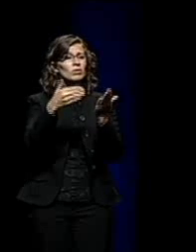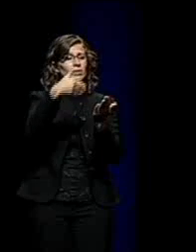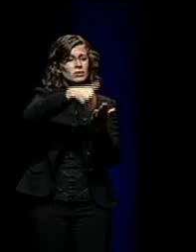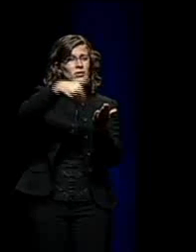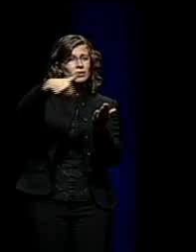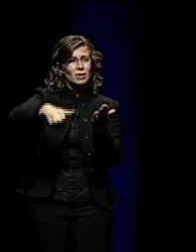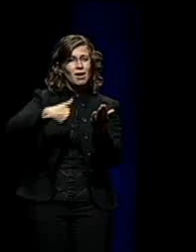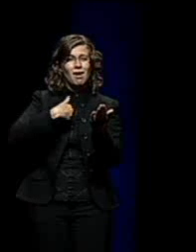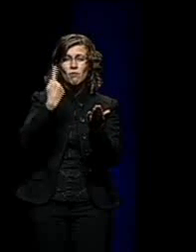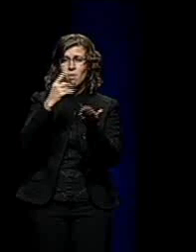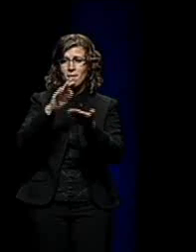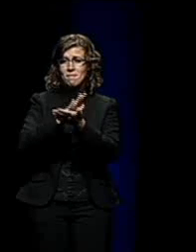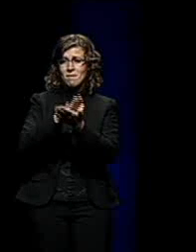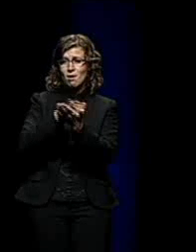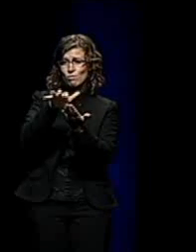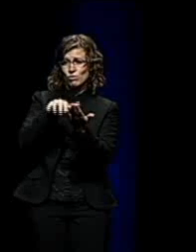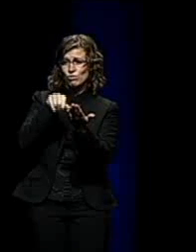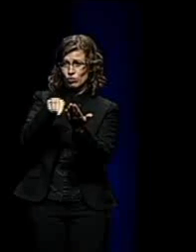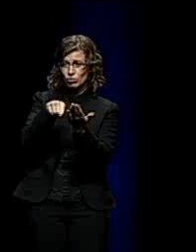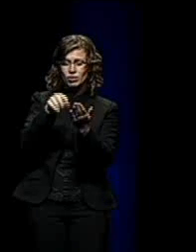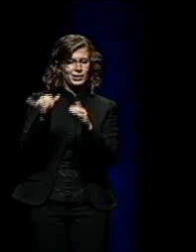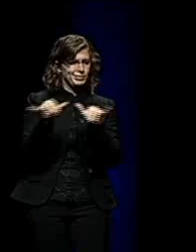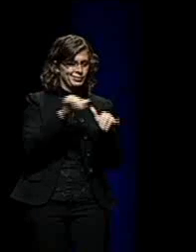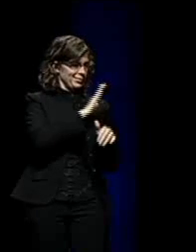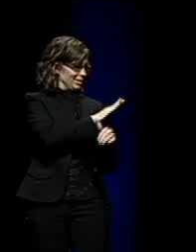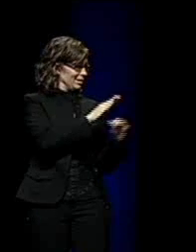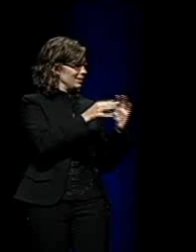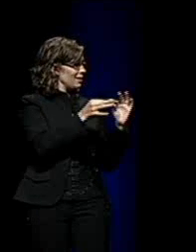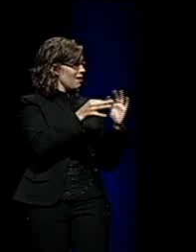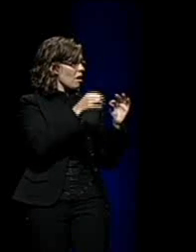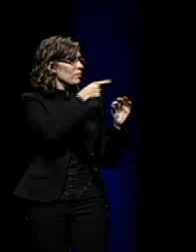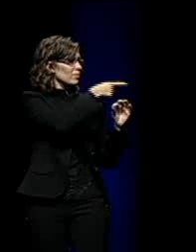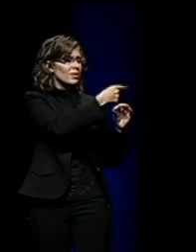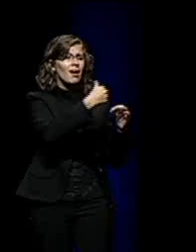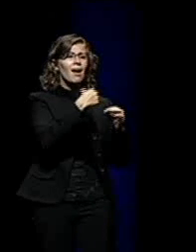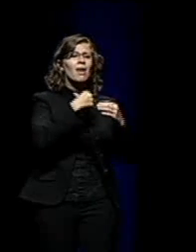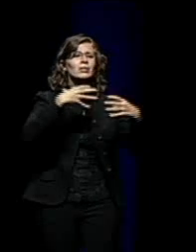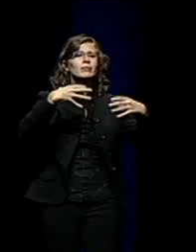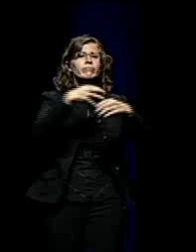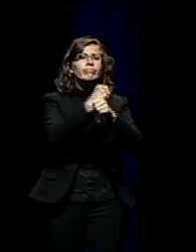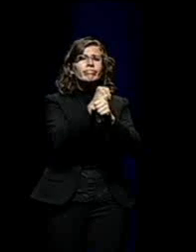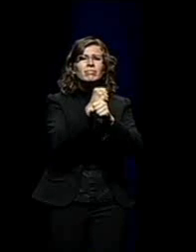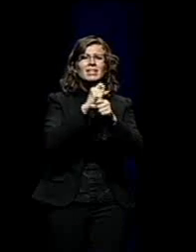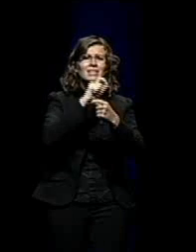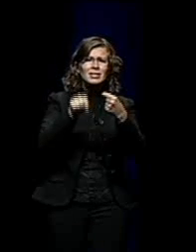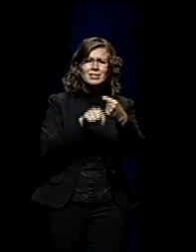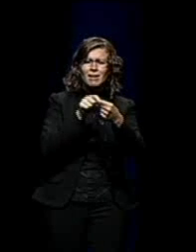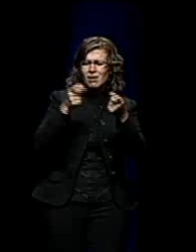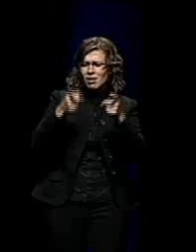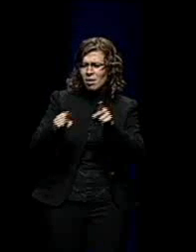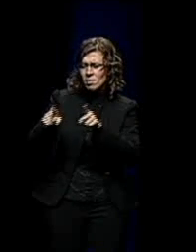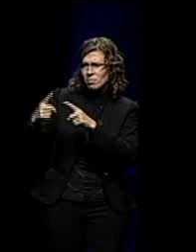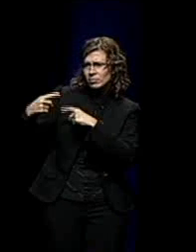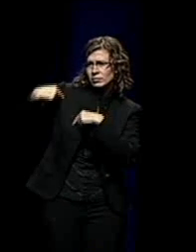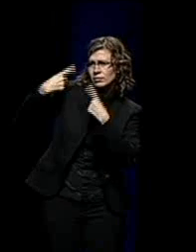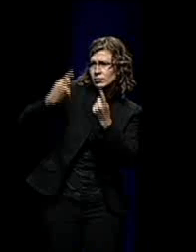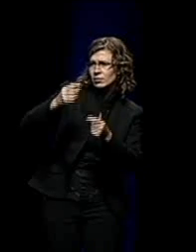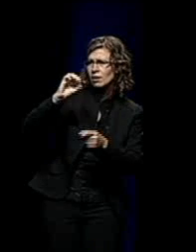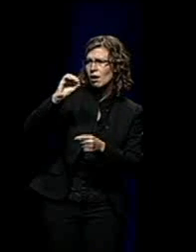Buck's statements, you can see what has happened since October 2009, the plans for this year,